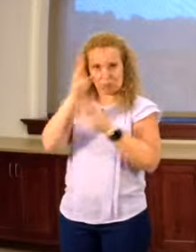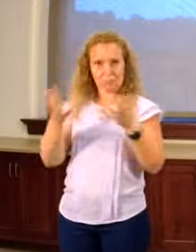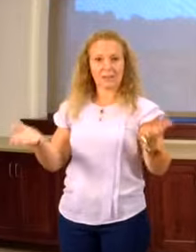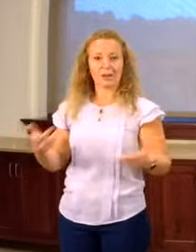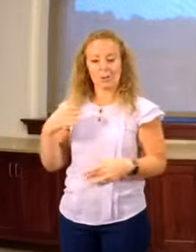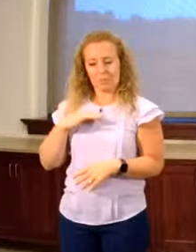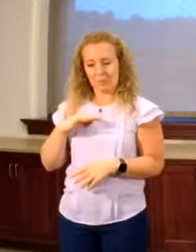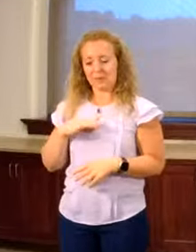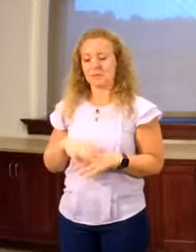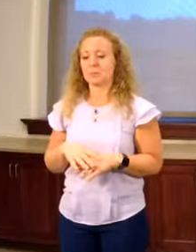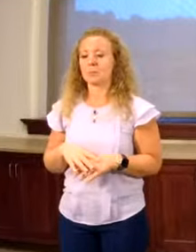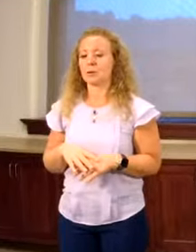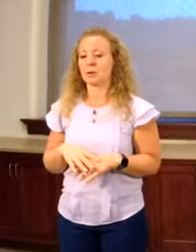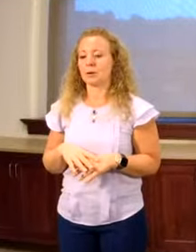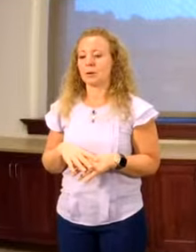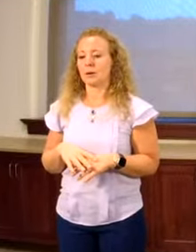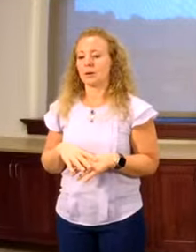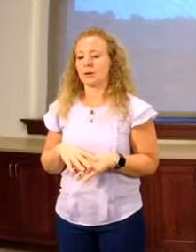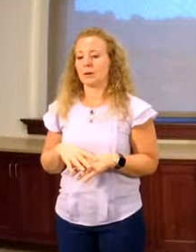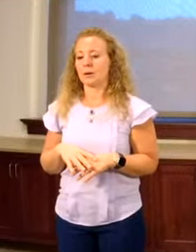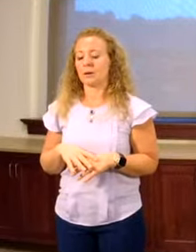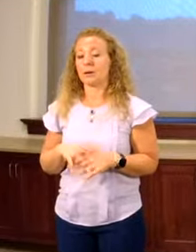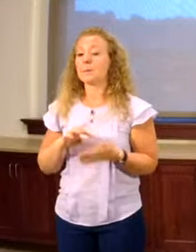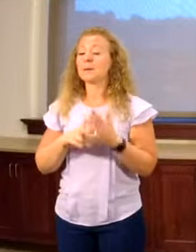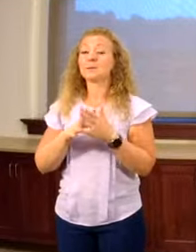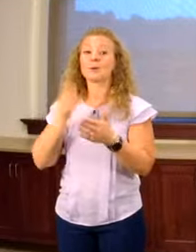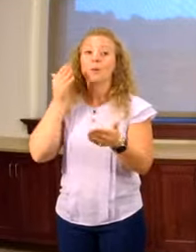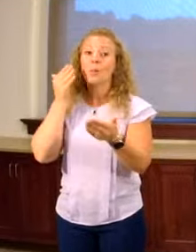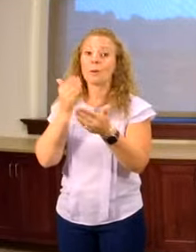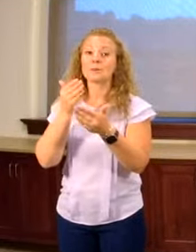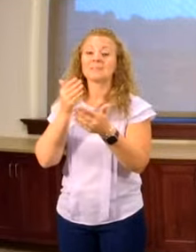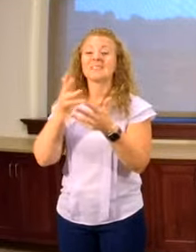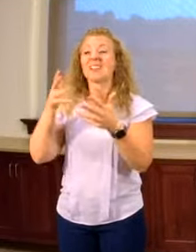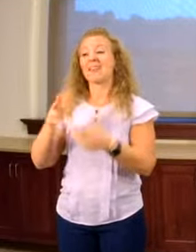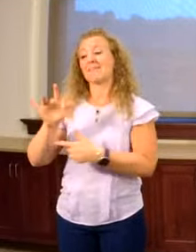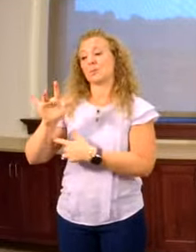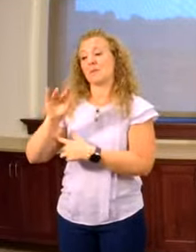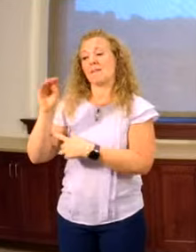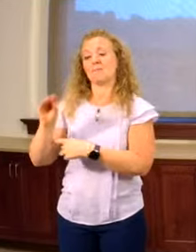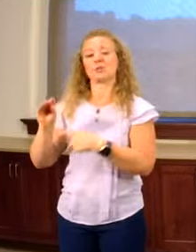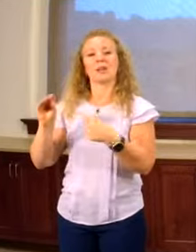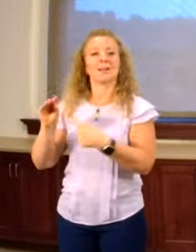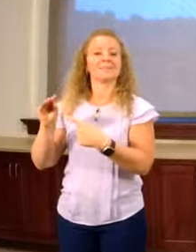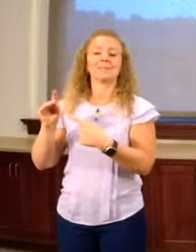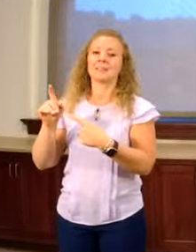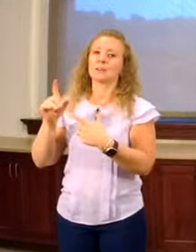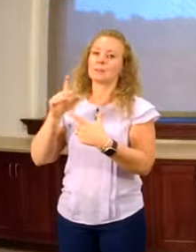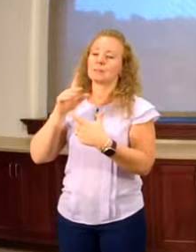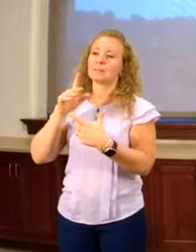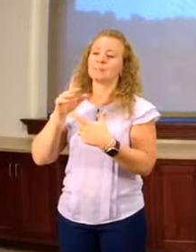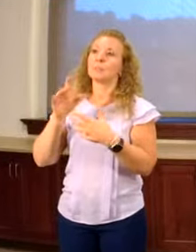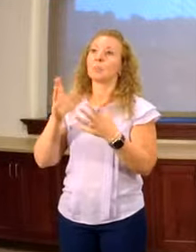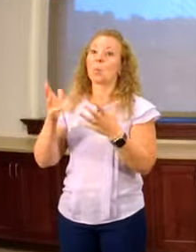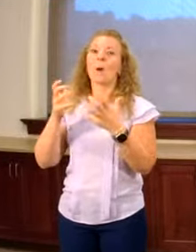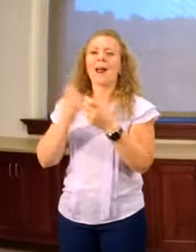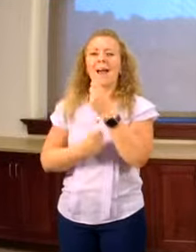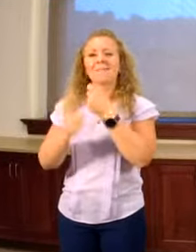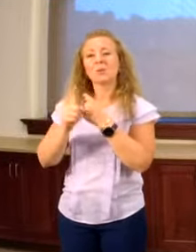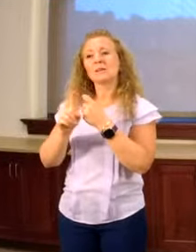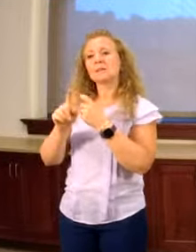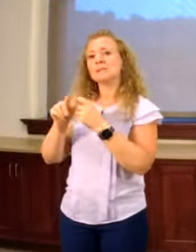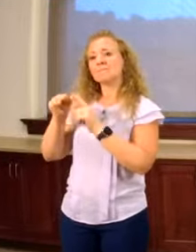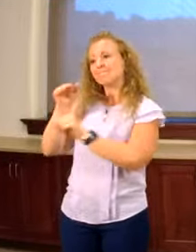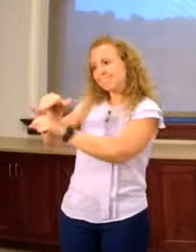has happened. So we're very close. That last 25%, we really want to have everybody reach out to